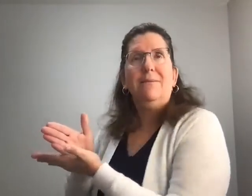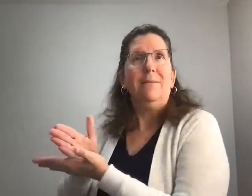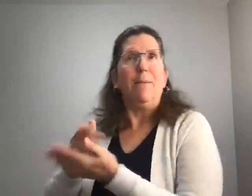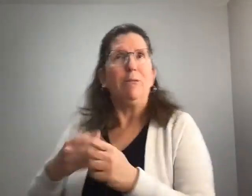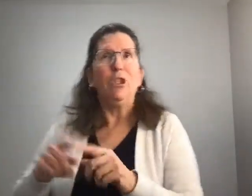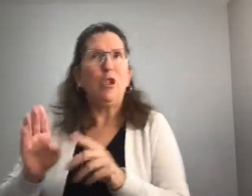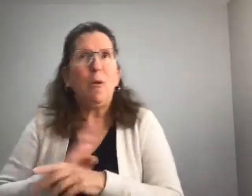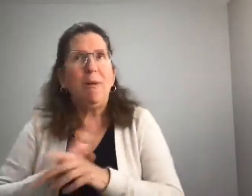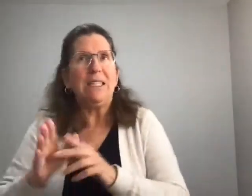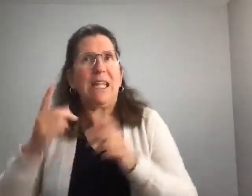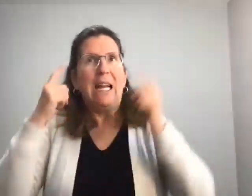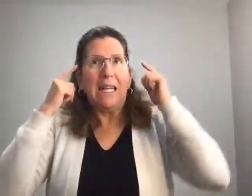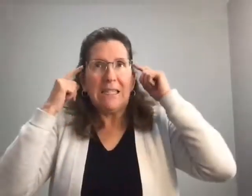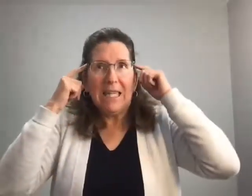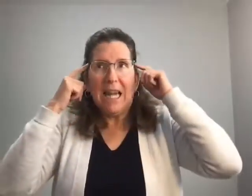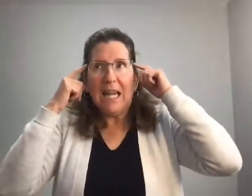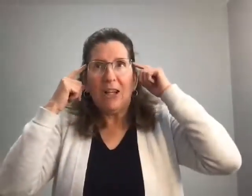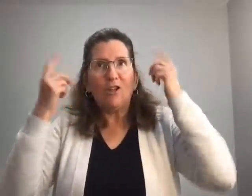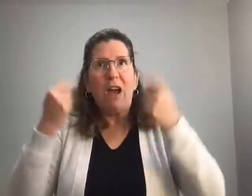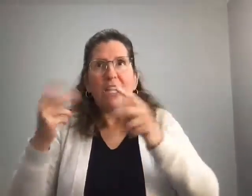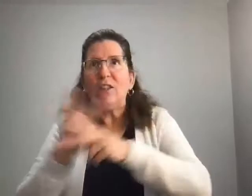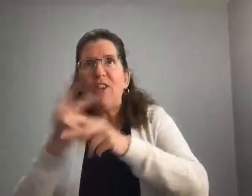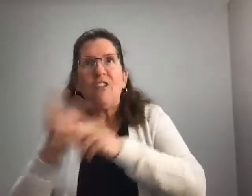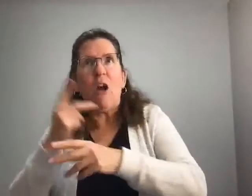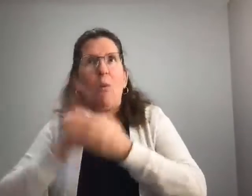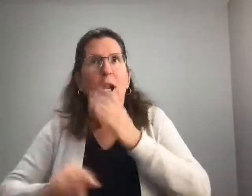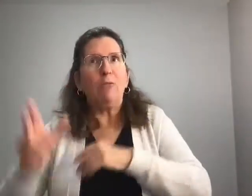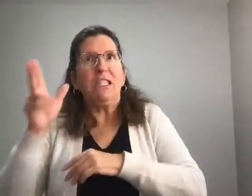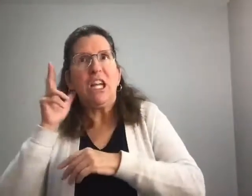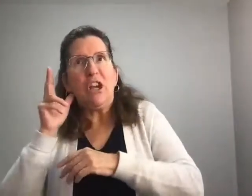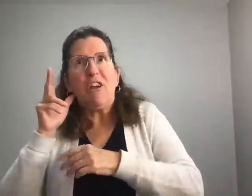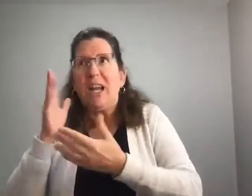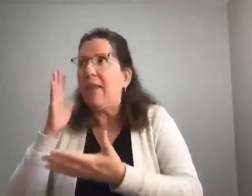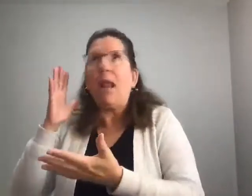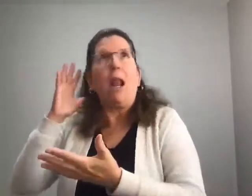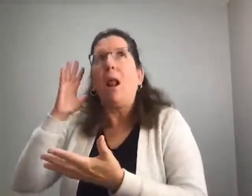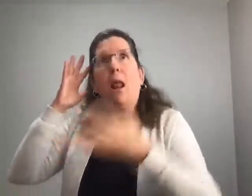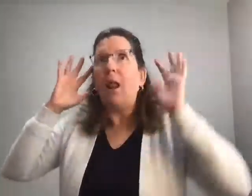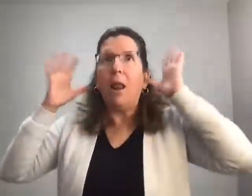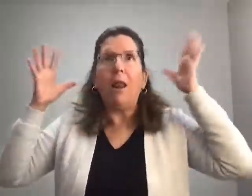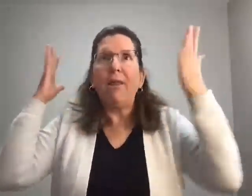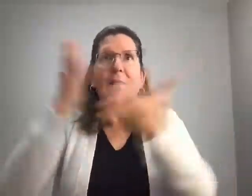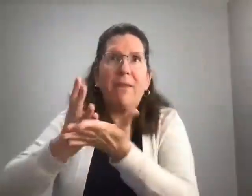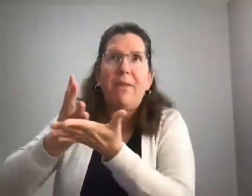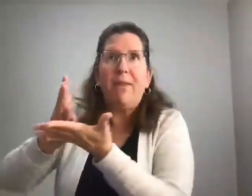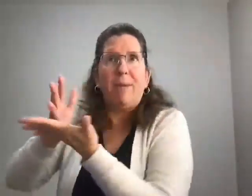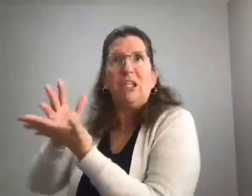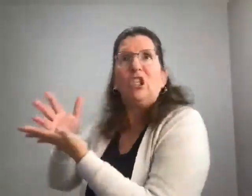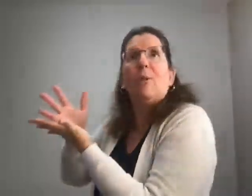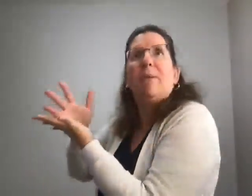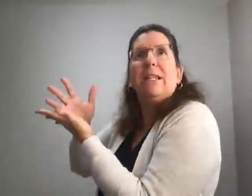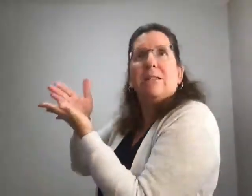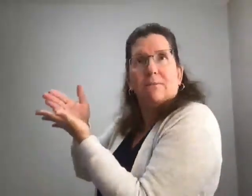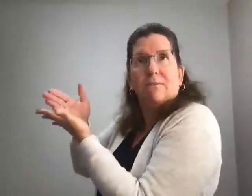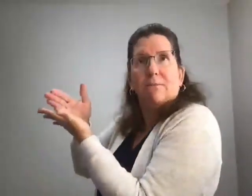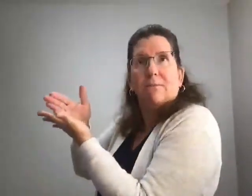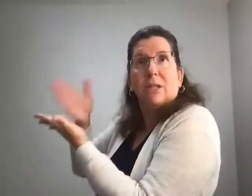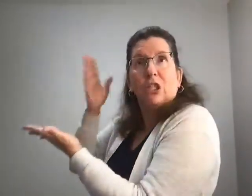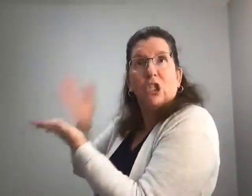And I was too busy listening and trying to figure out what I was hearing, and but it should be